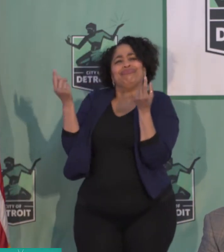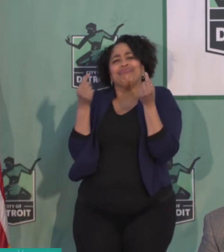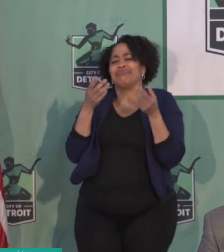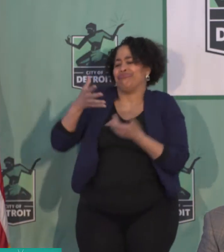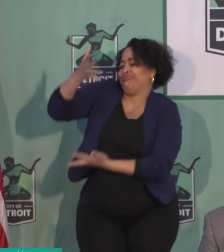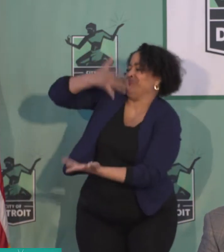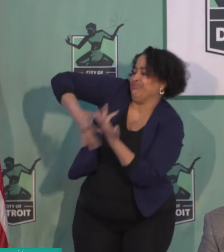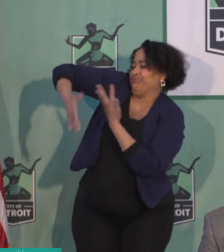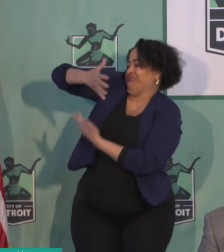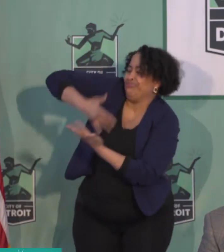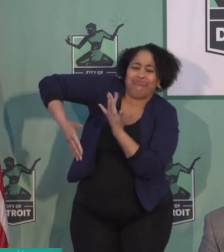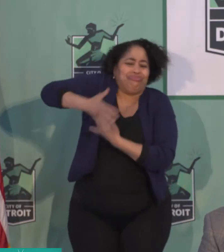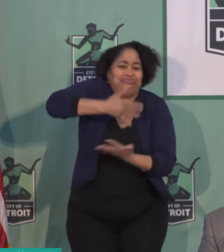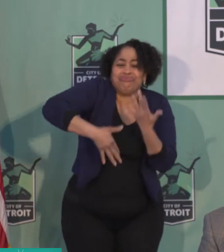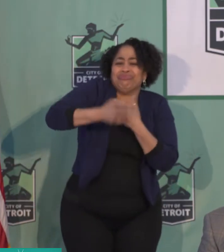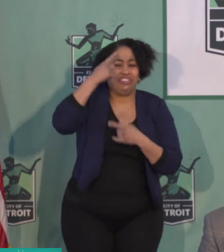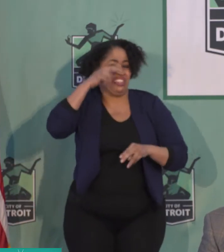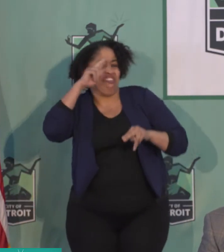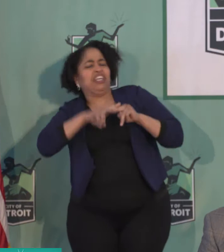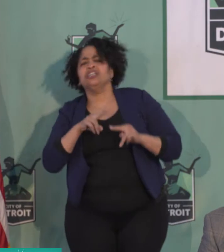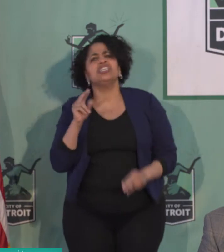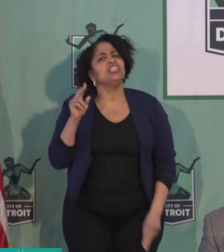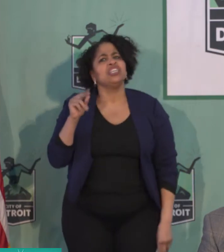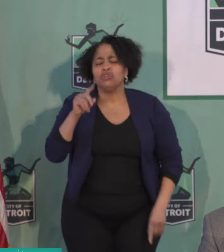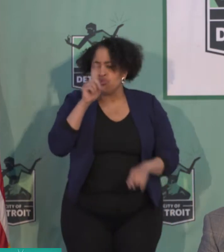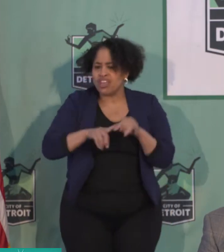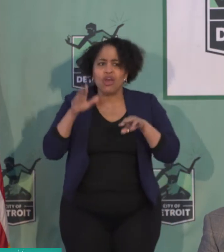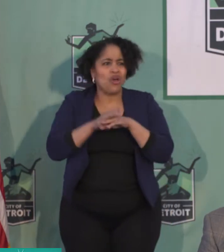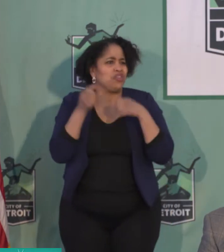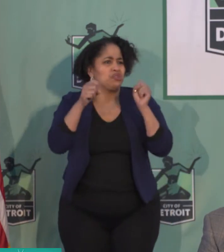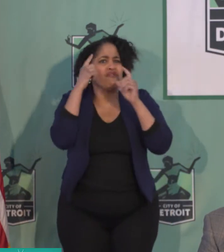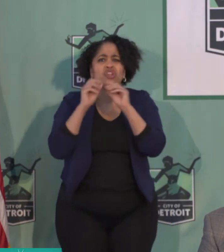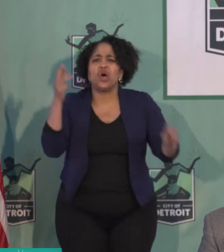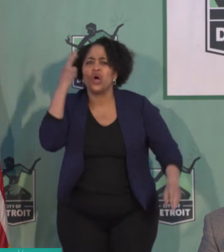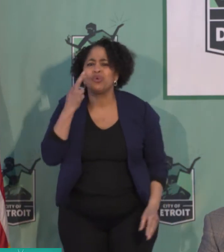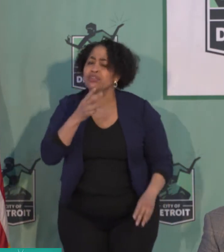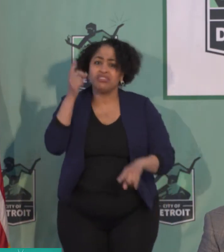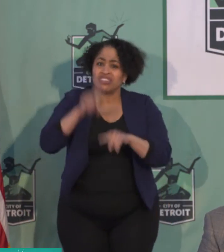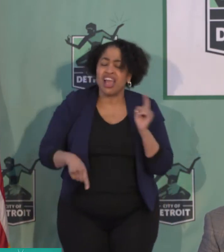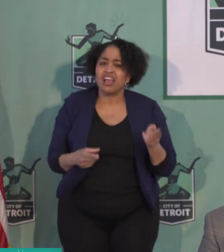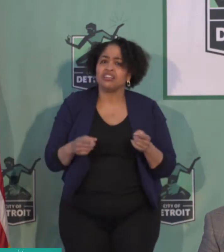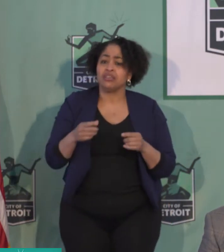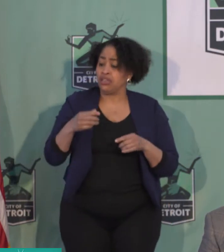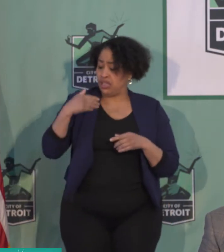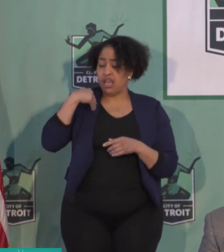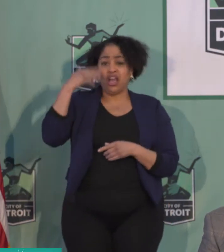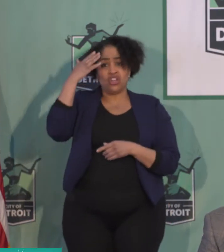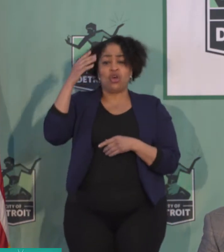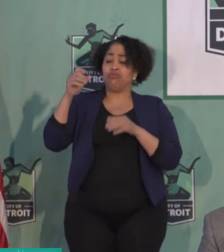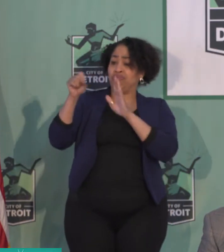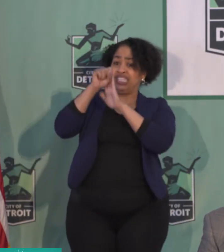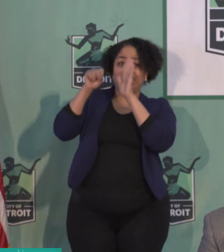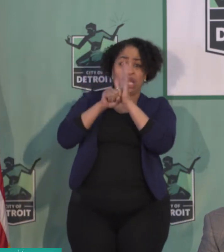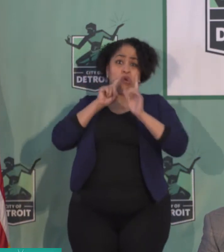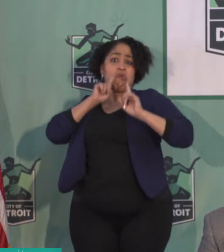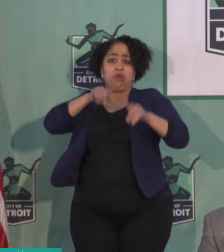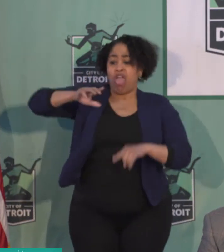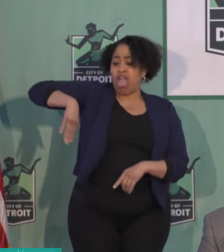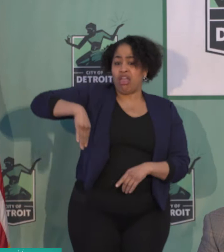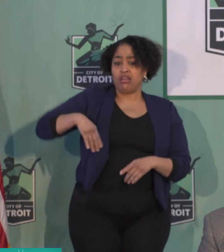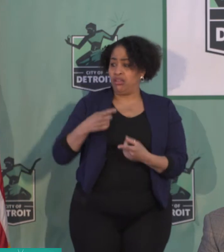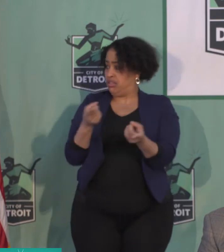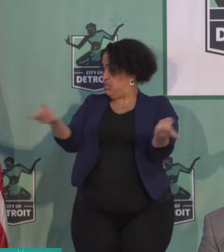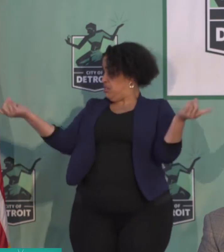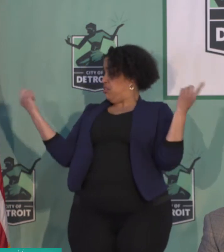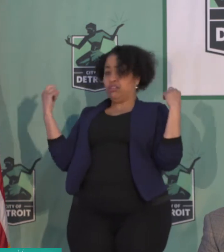street. And while it hasn't been made a federal or state order yet, the people who are around me are all wearing masks because